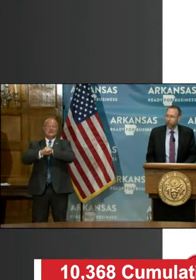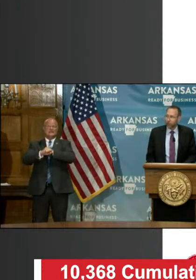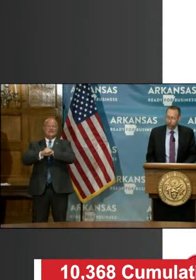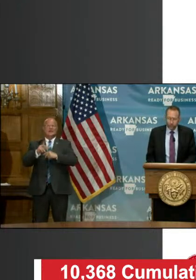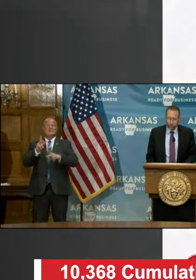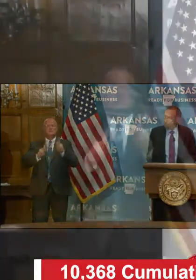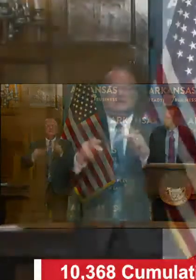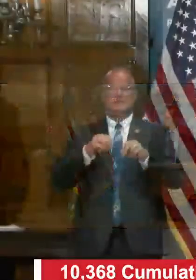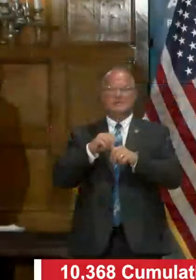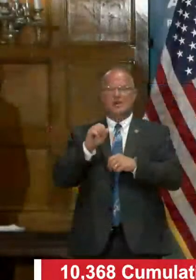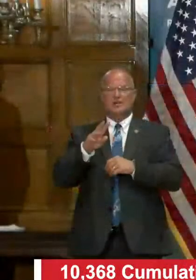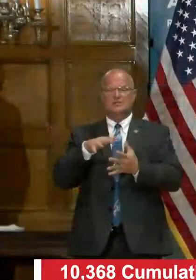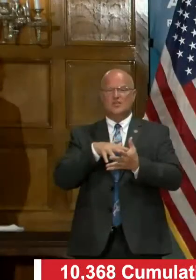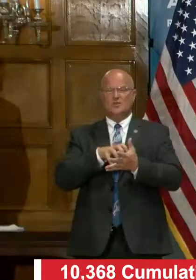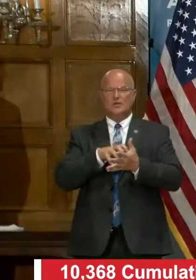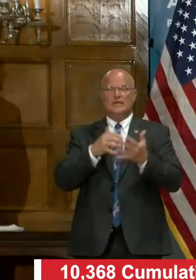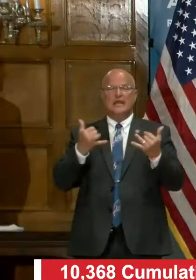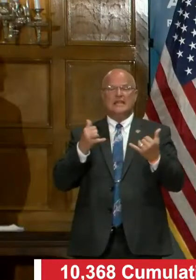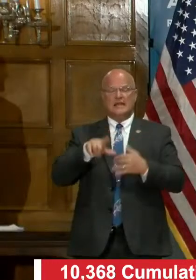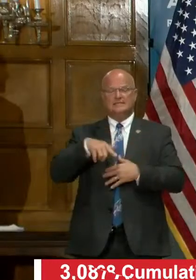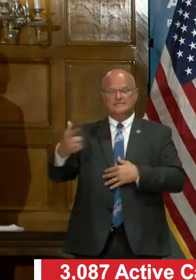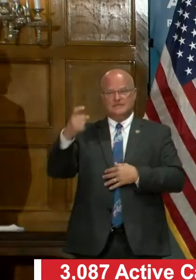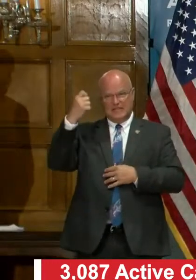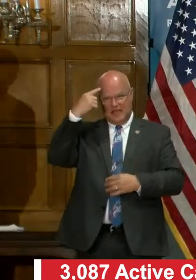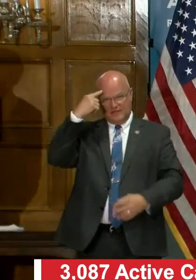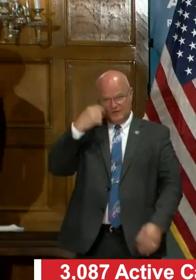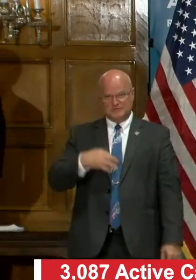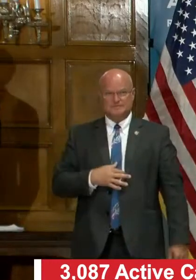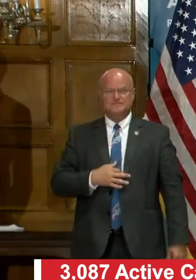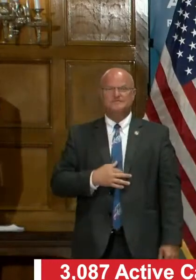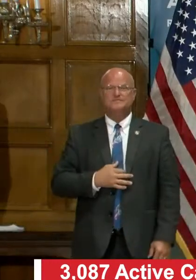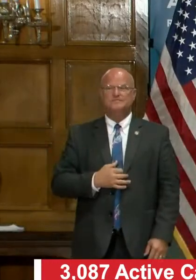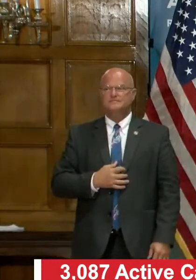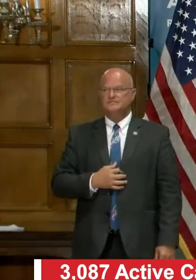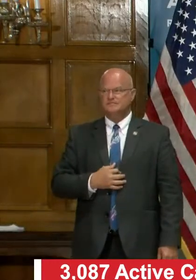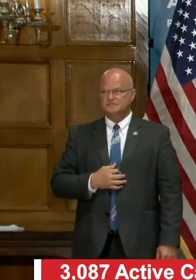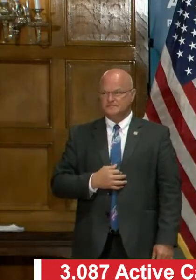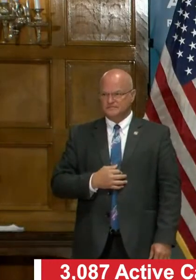vulnerable Arkansans. With that, I'll turn it back over to the governor.